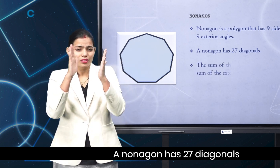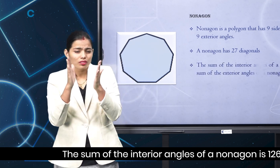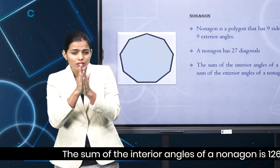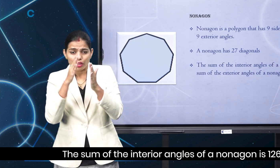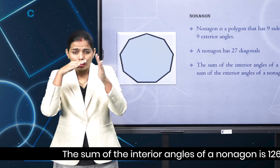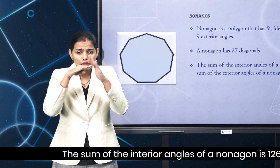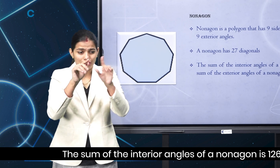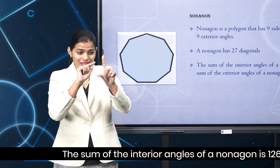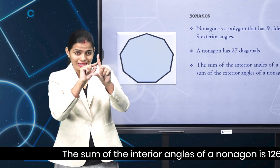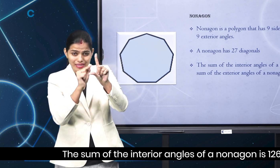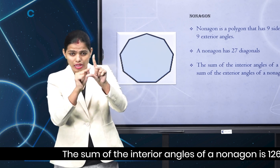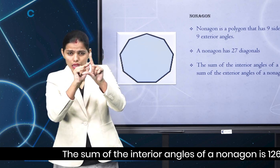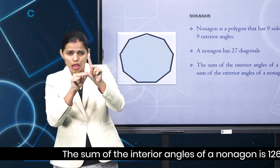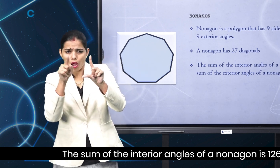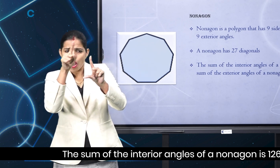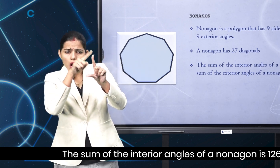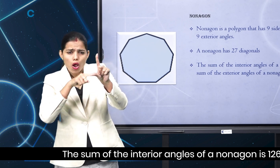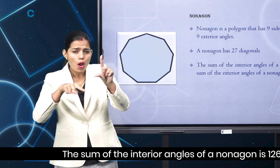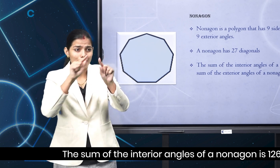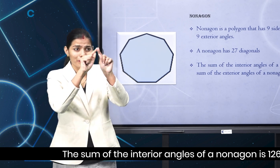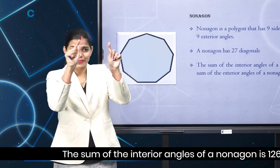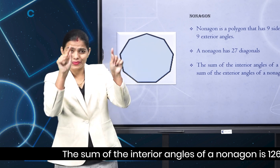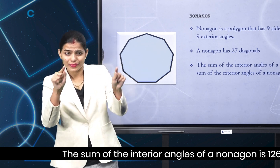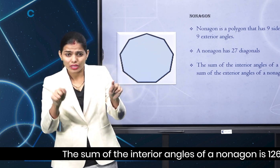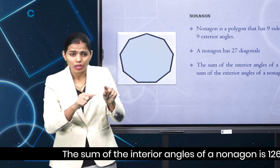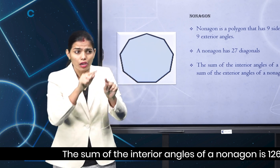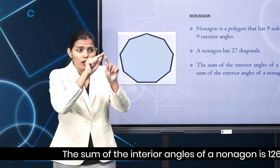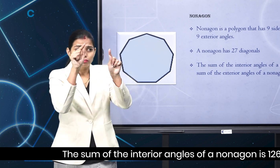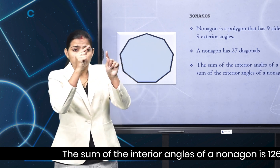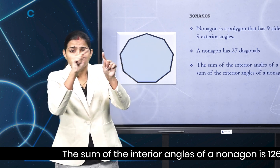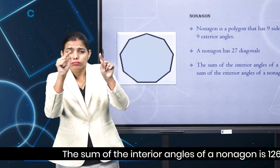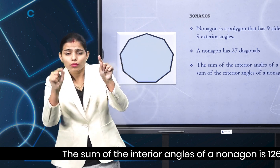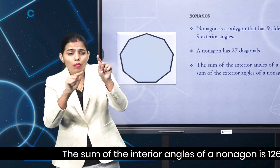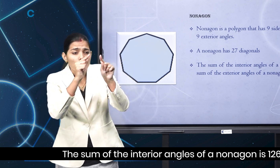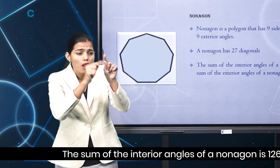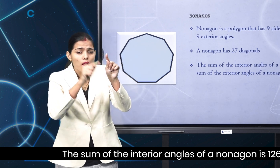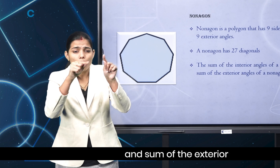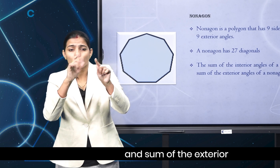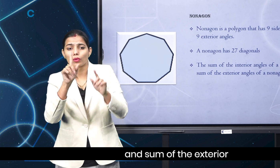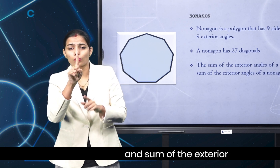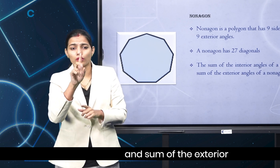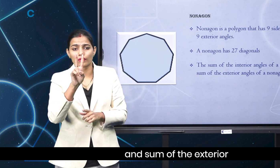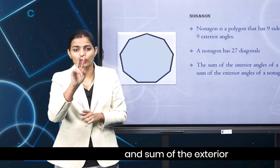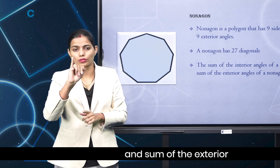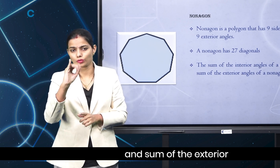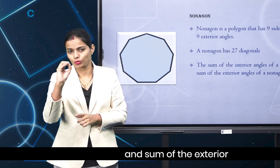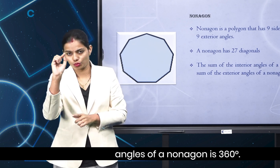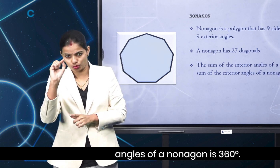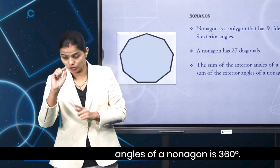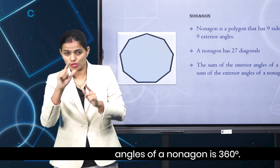The sum of the interior angles of a nonagon is 1260 degree and sum of the exterior angles